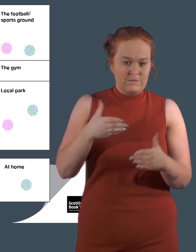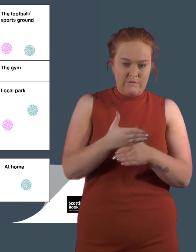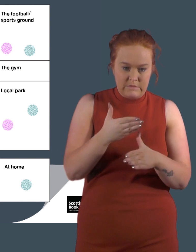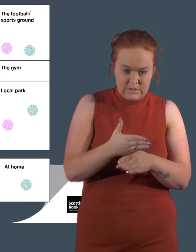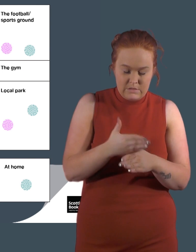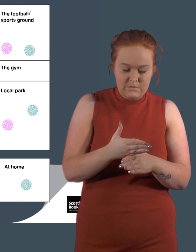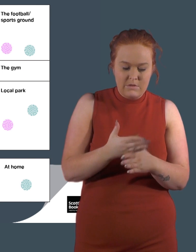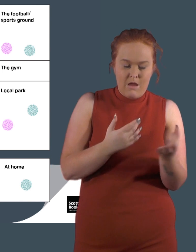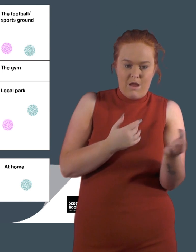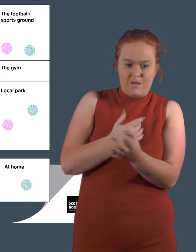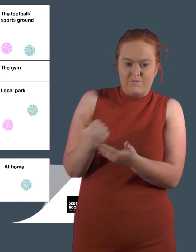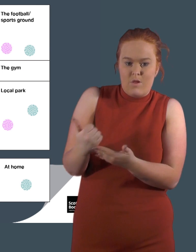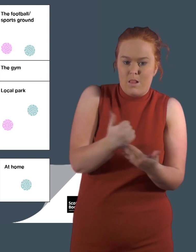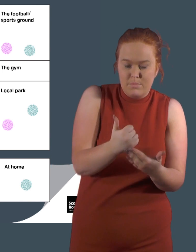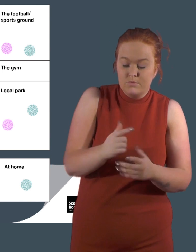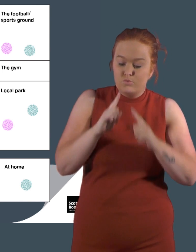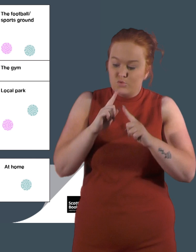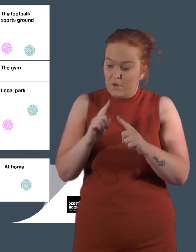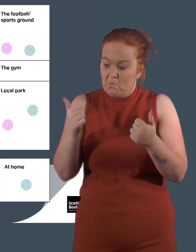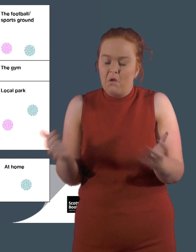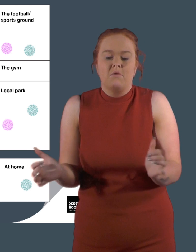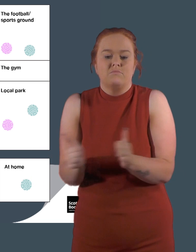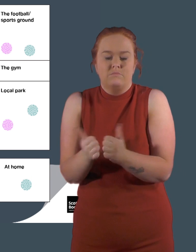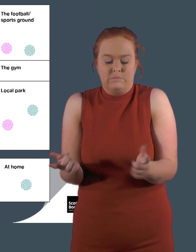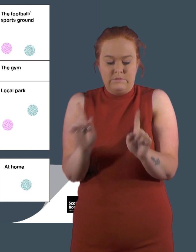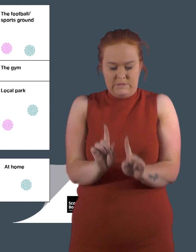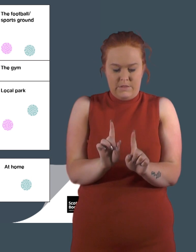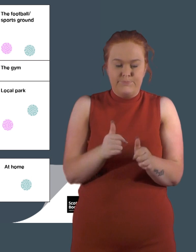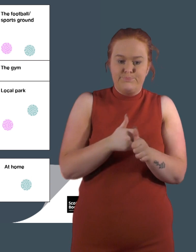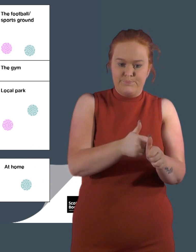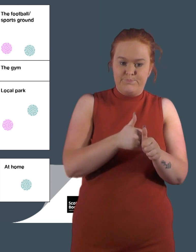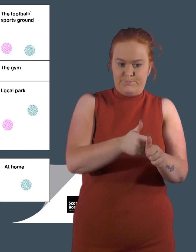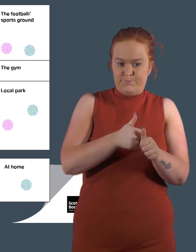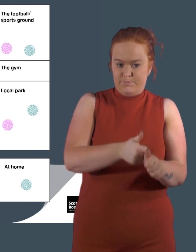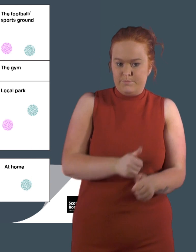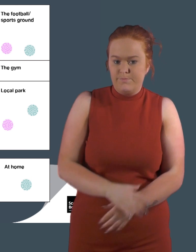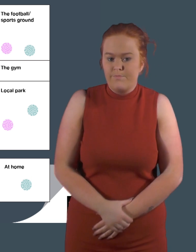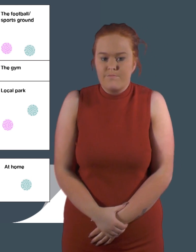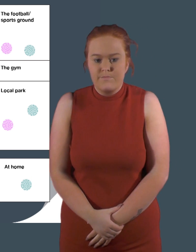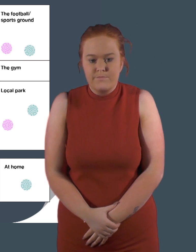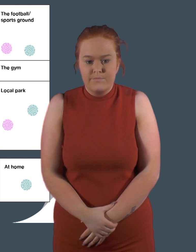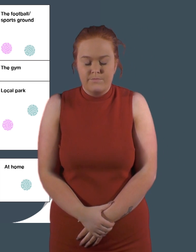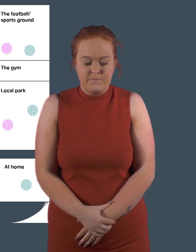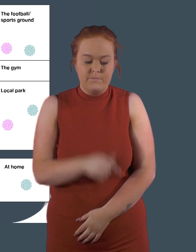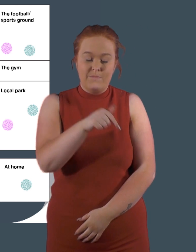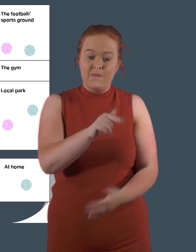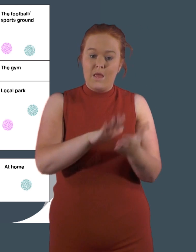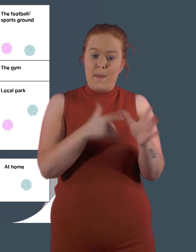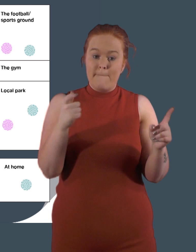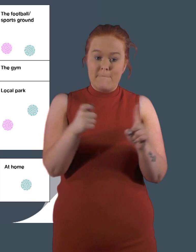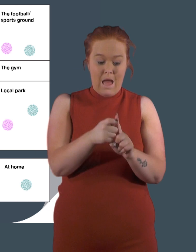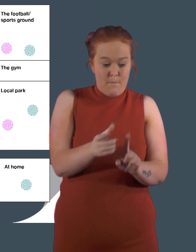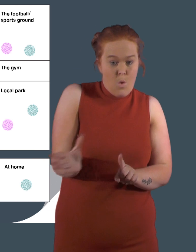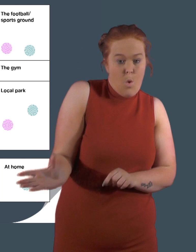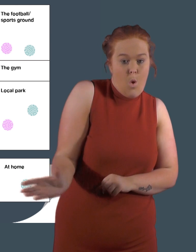learners working together, you'll see that there is still some agreement in where the marks have been placed, but there is